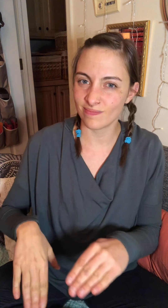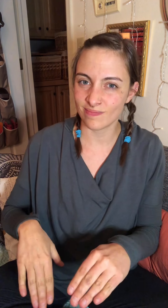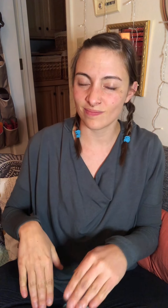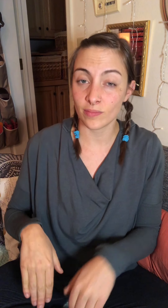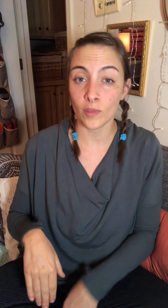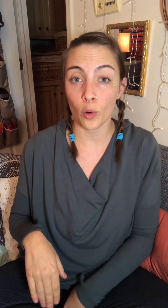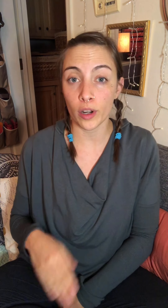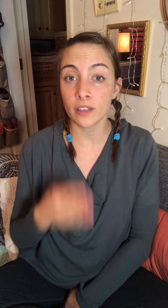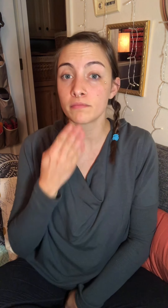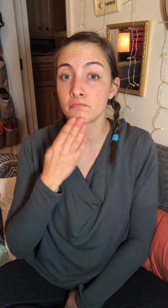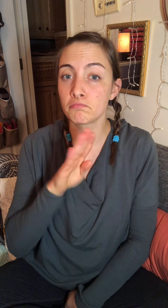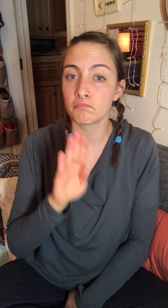or